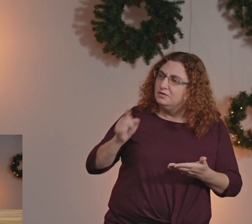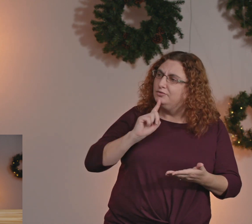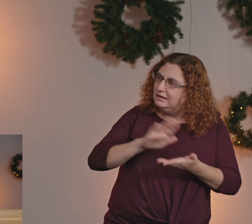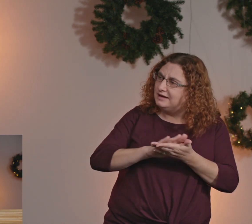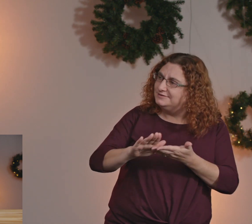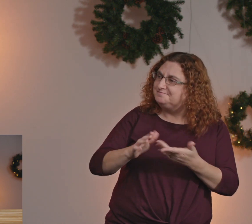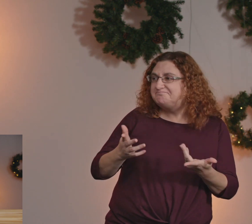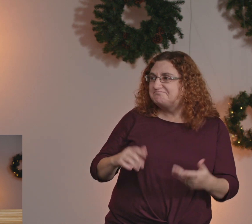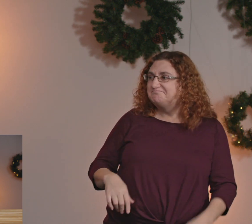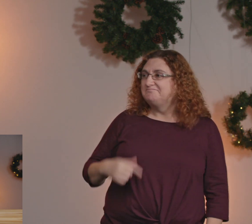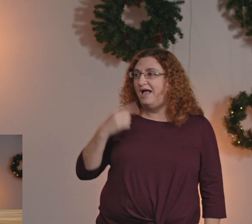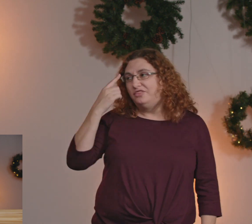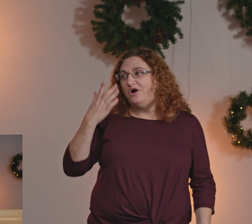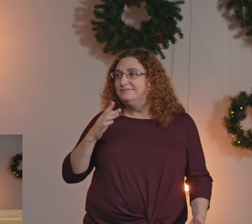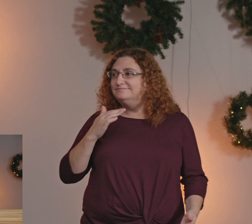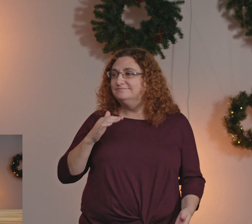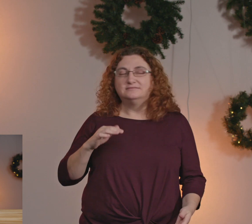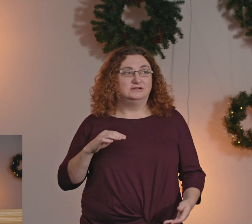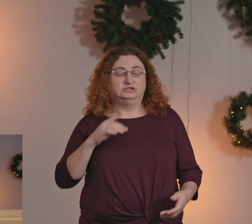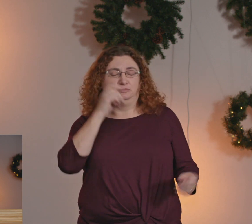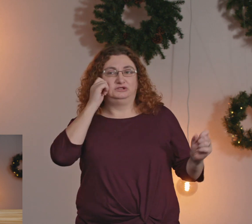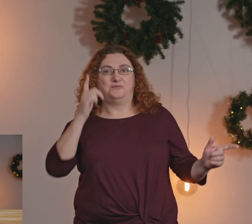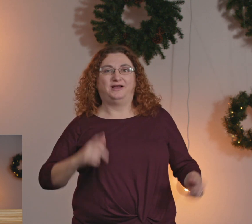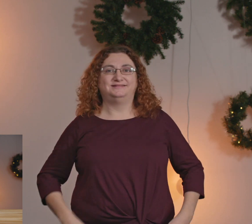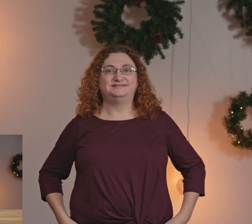kind, which was a surprise to her.